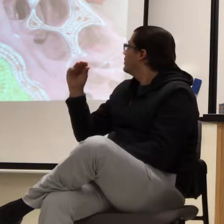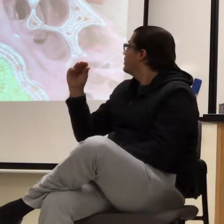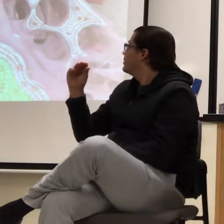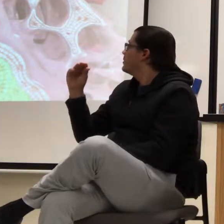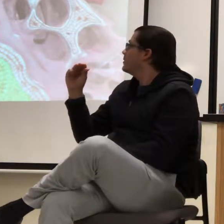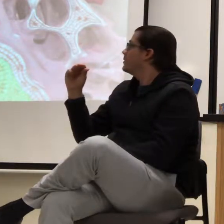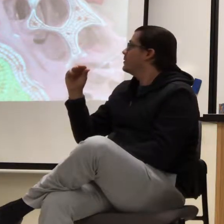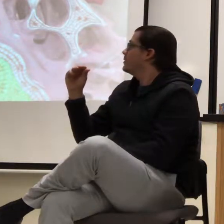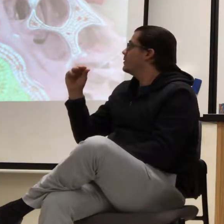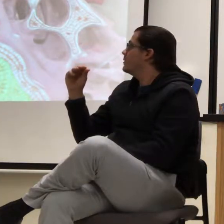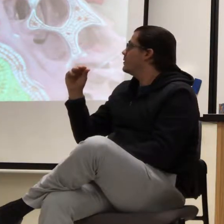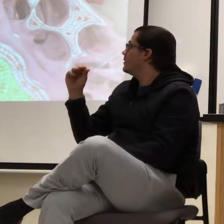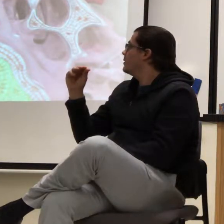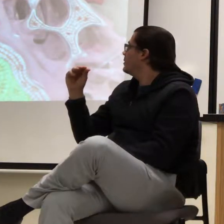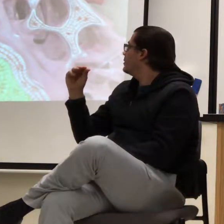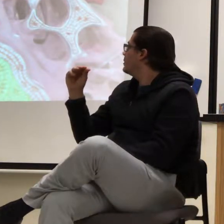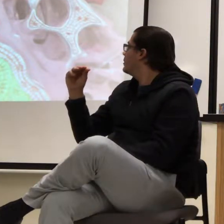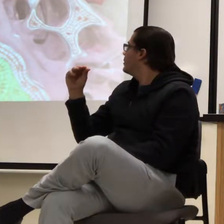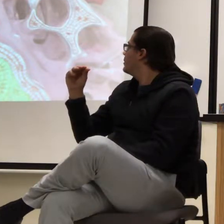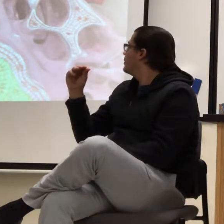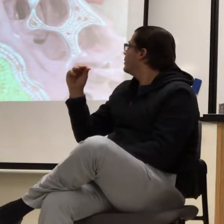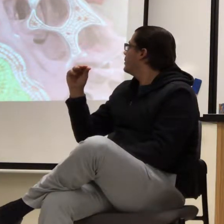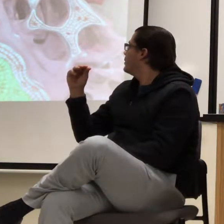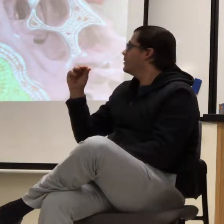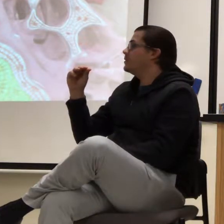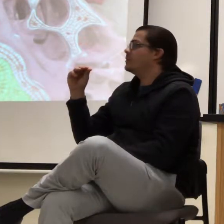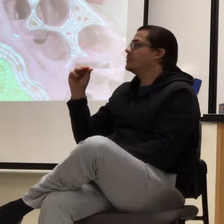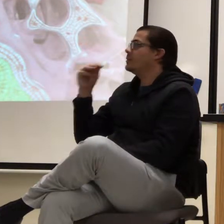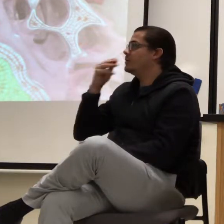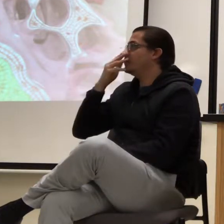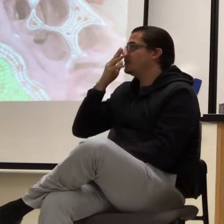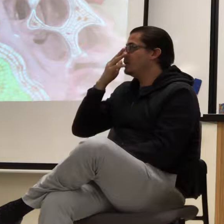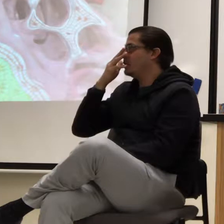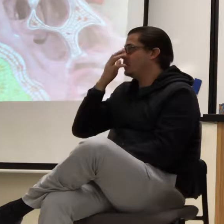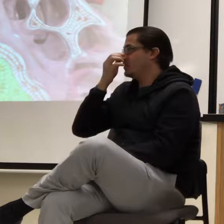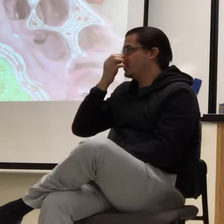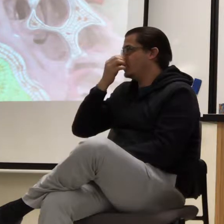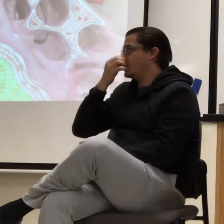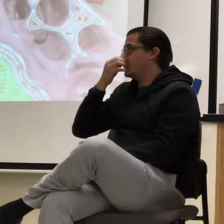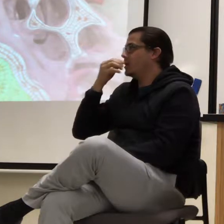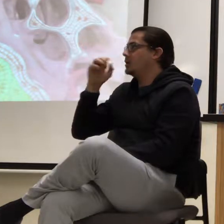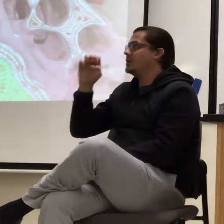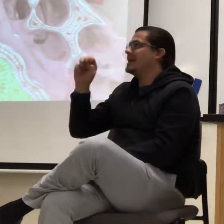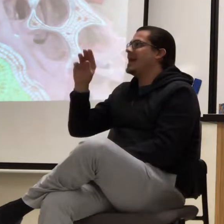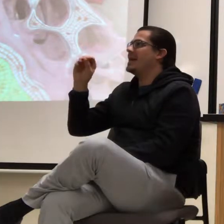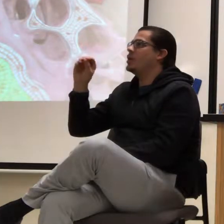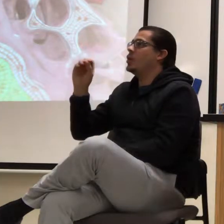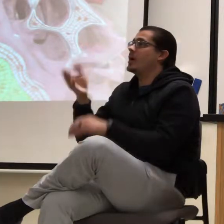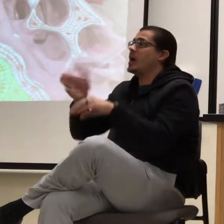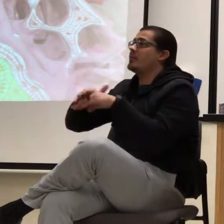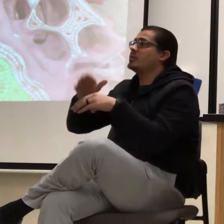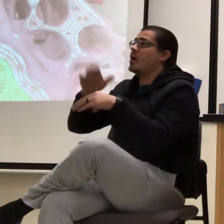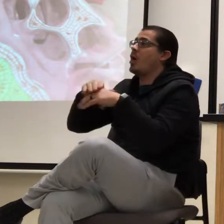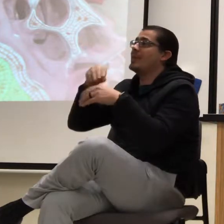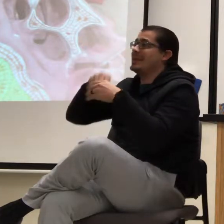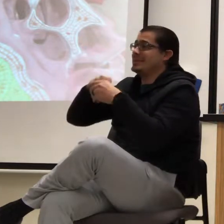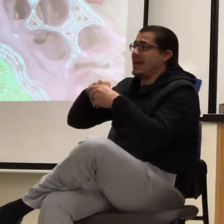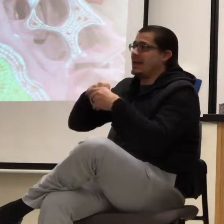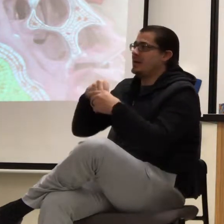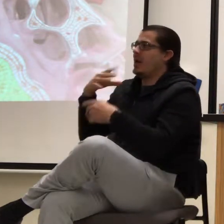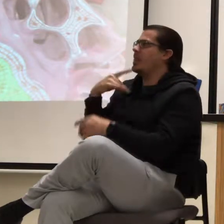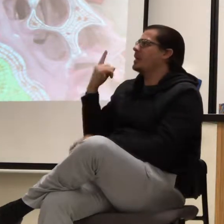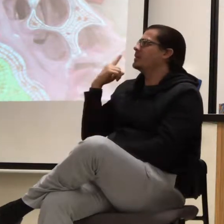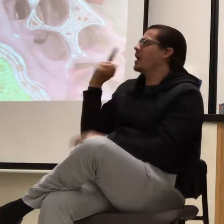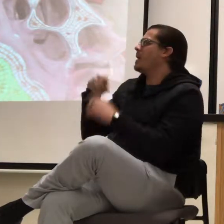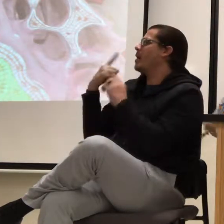A membrane that covers spongy bone on the inside, because endo means within. What I like about this picture, well, the